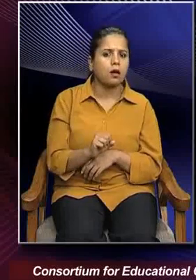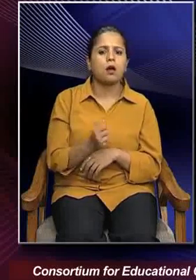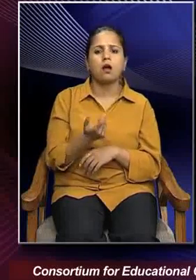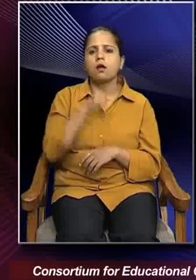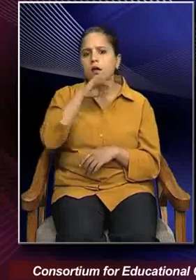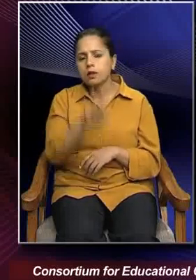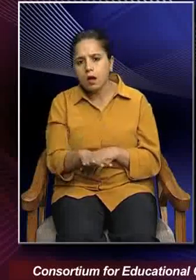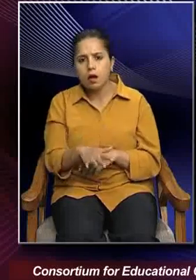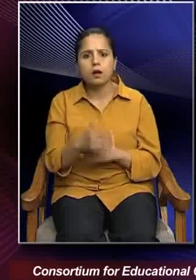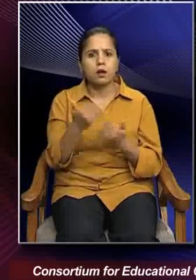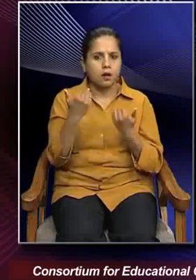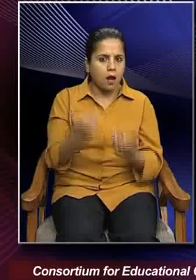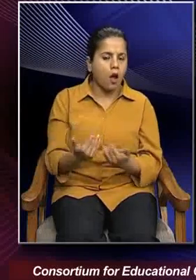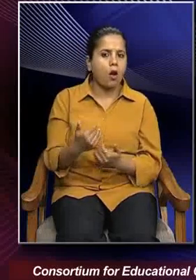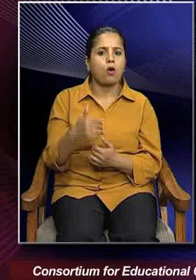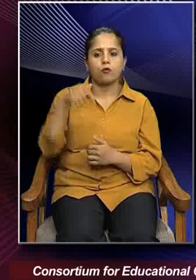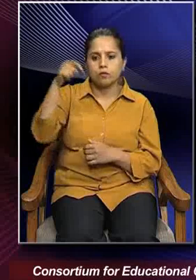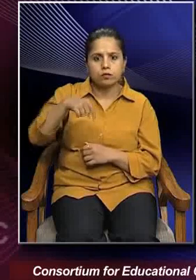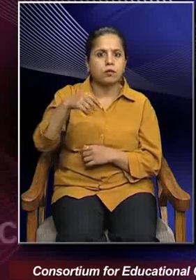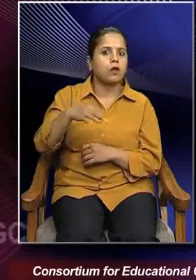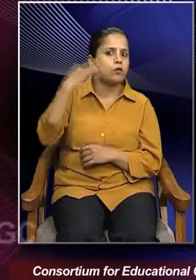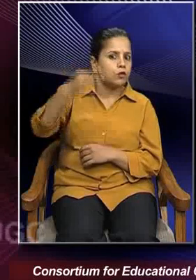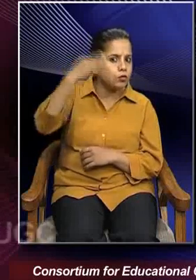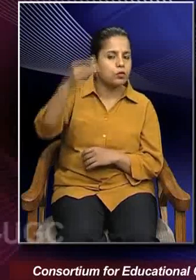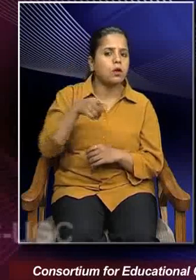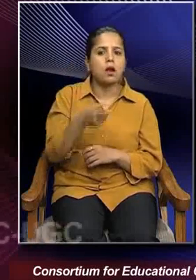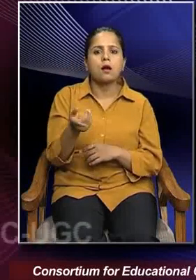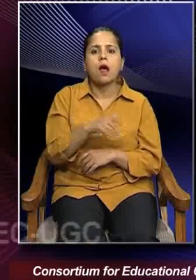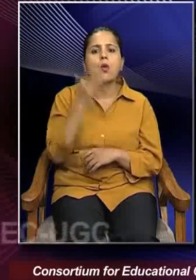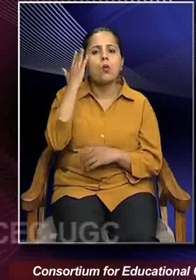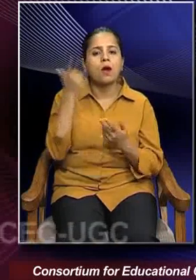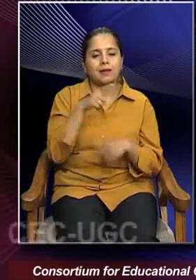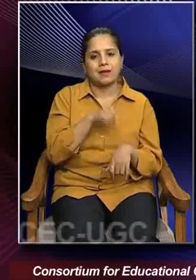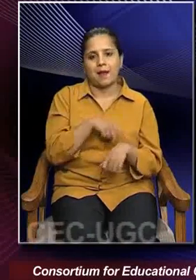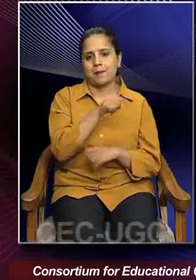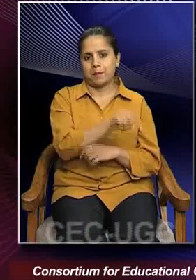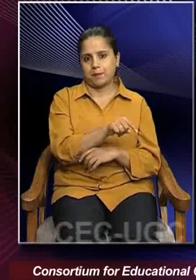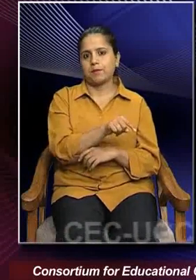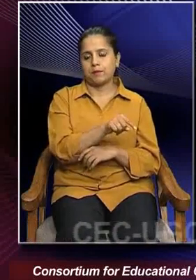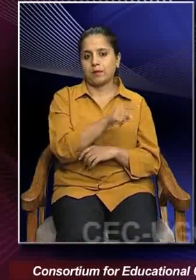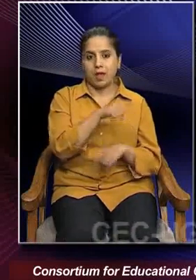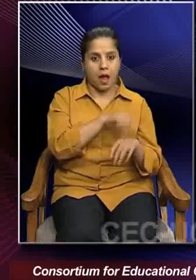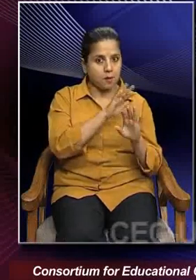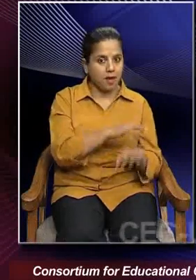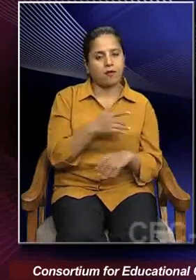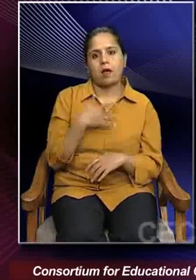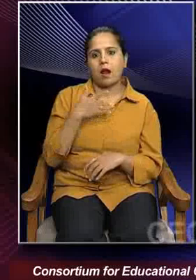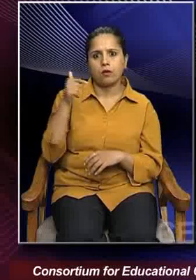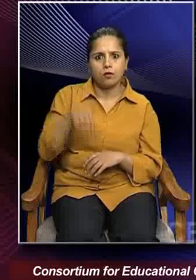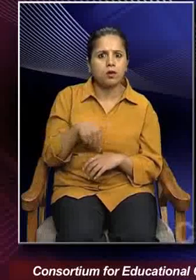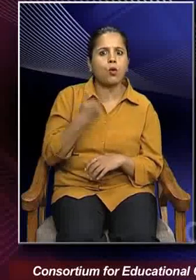past, present, future, these are because of time. So, it provides